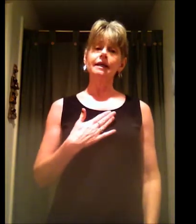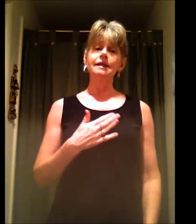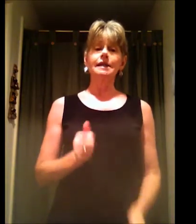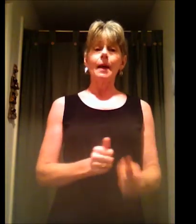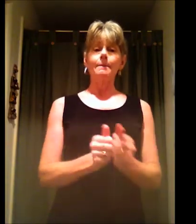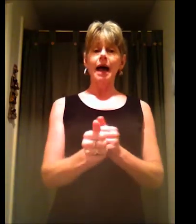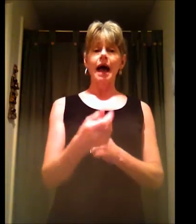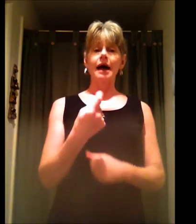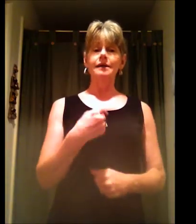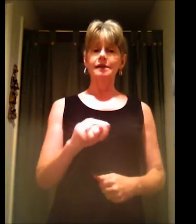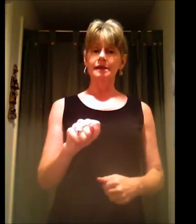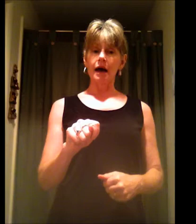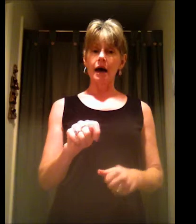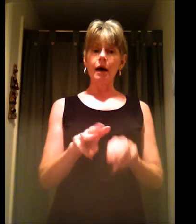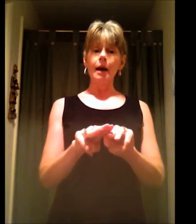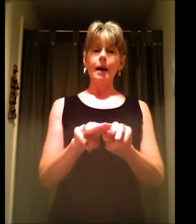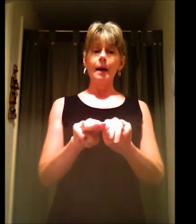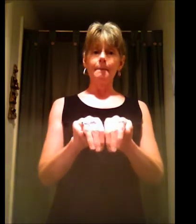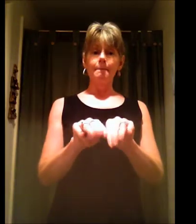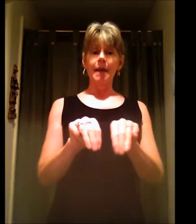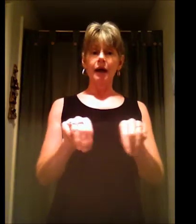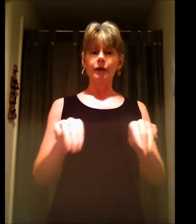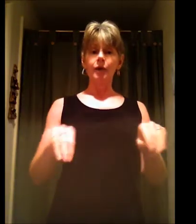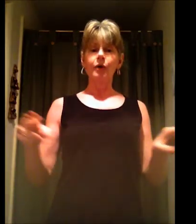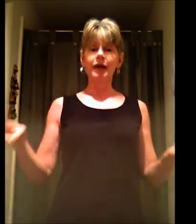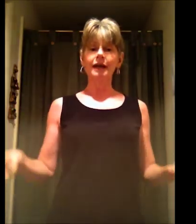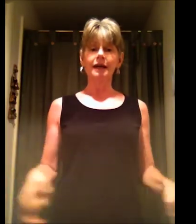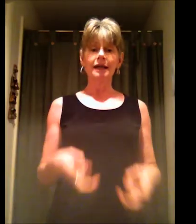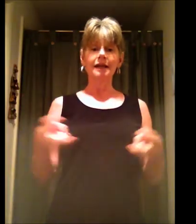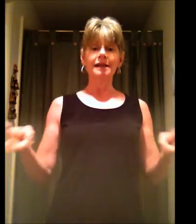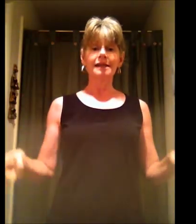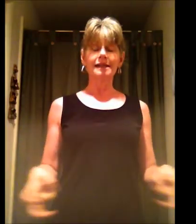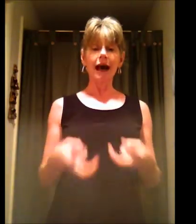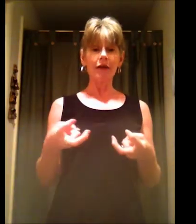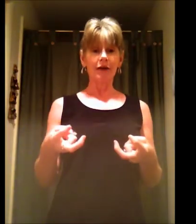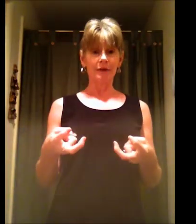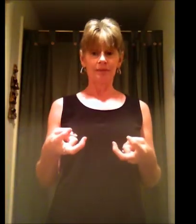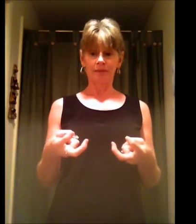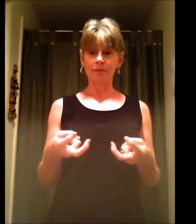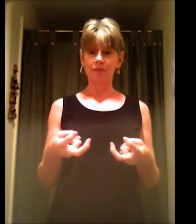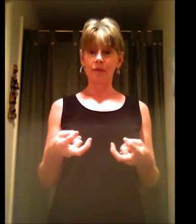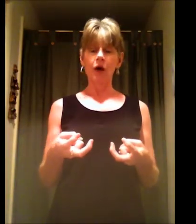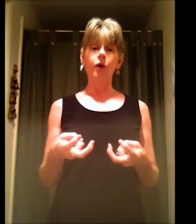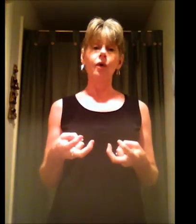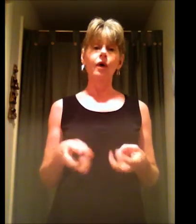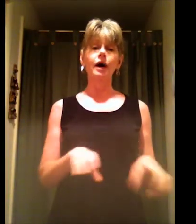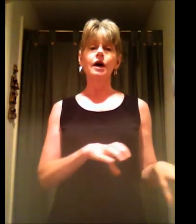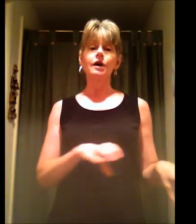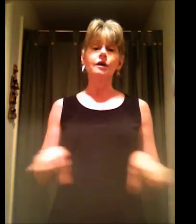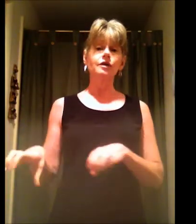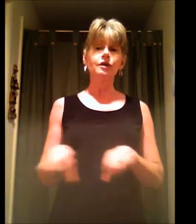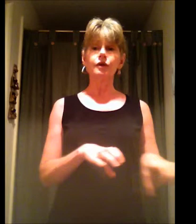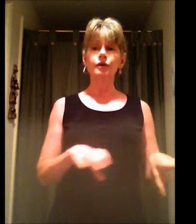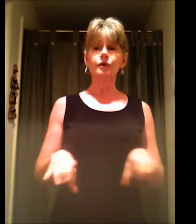please pass the macaroni salad. Or